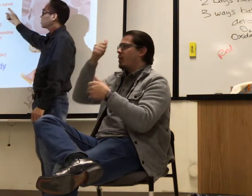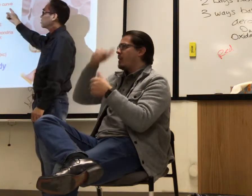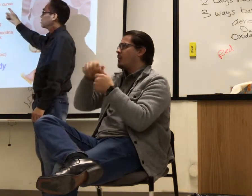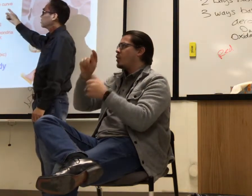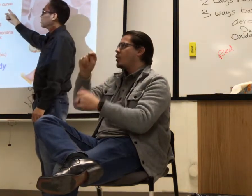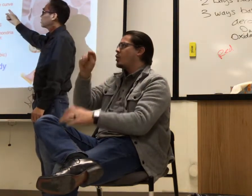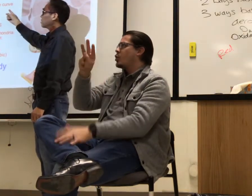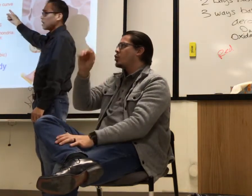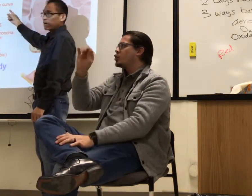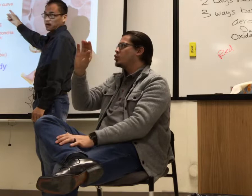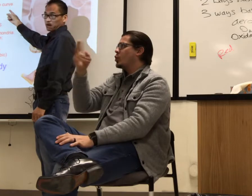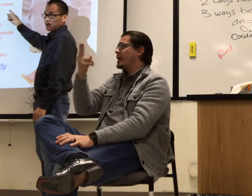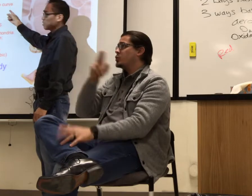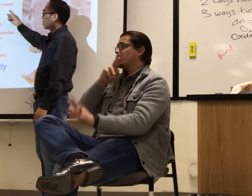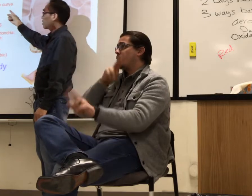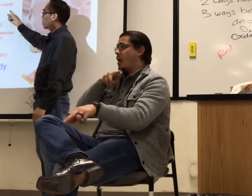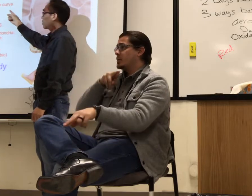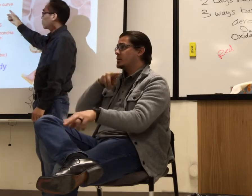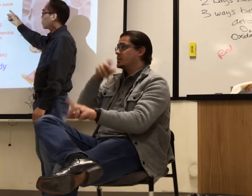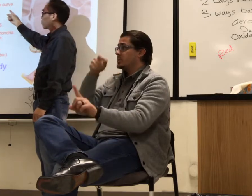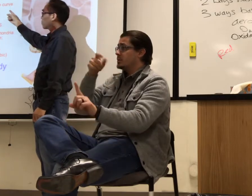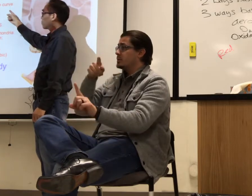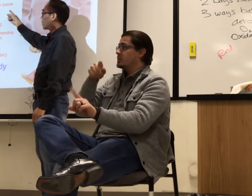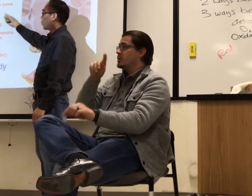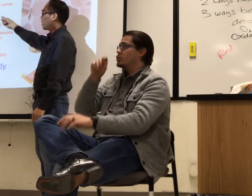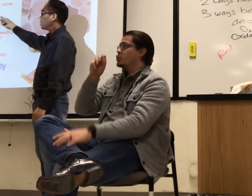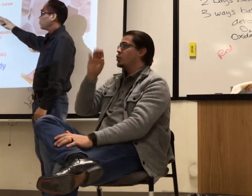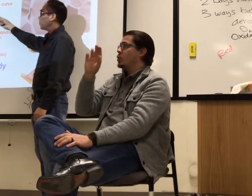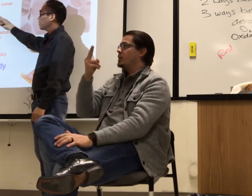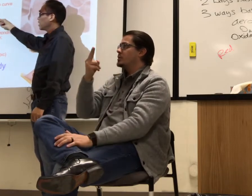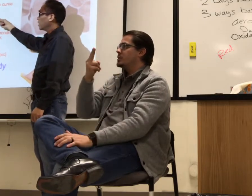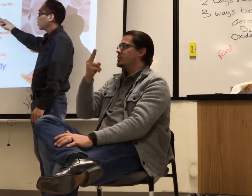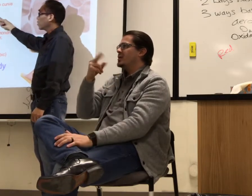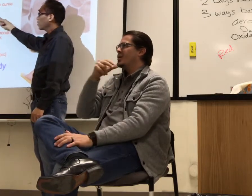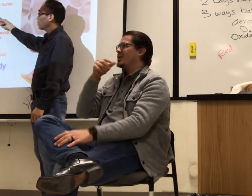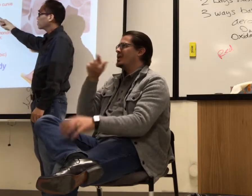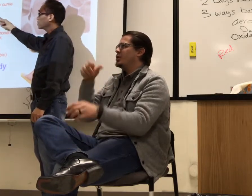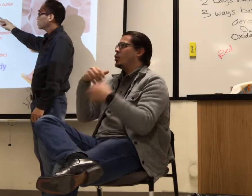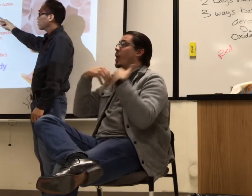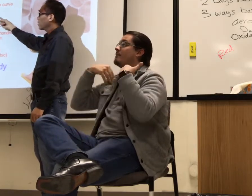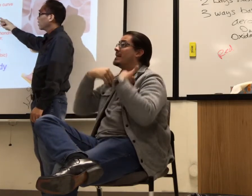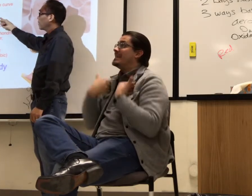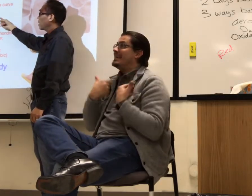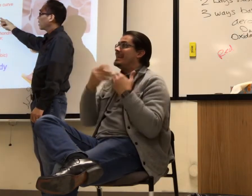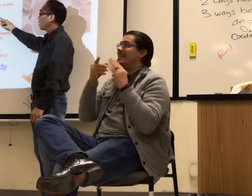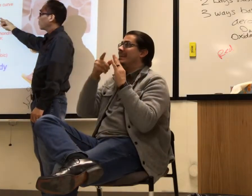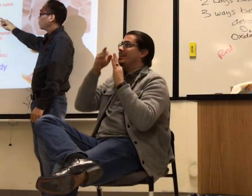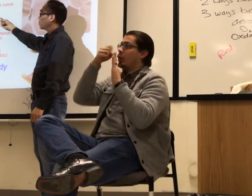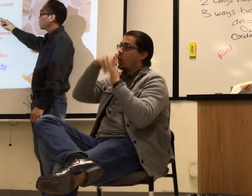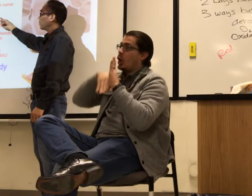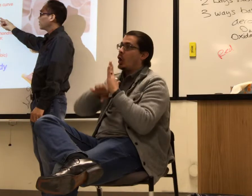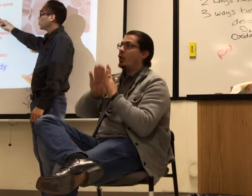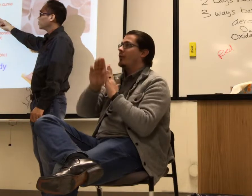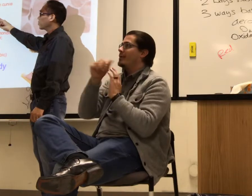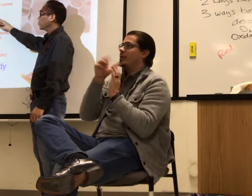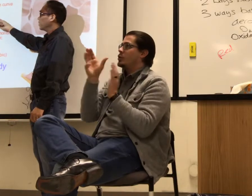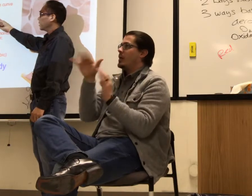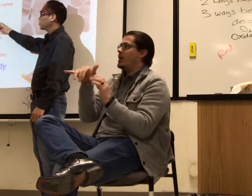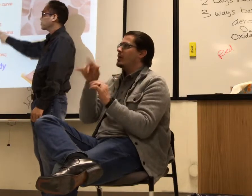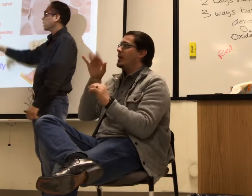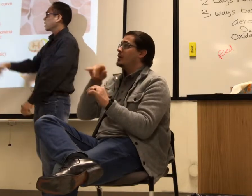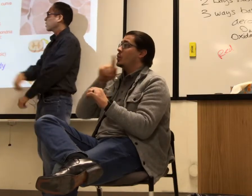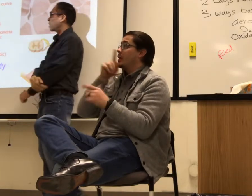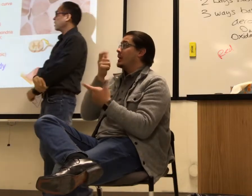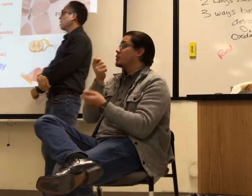responses. Right. We didn't do fatigue curves, but pretty much those are